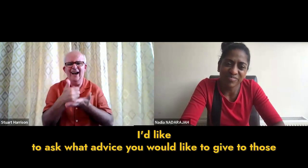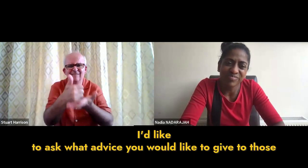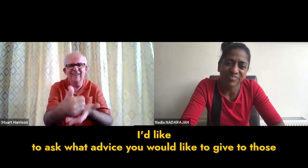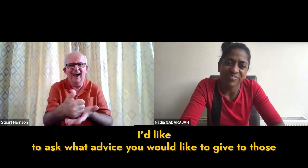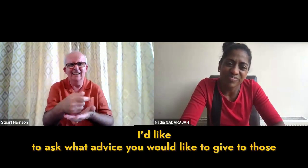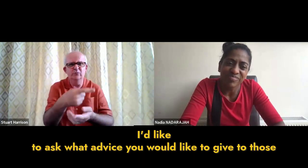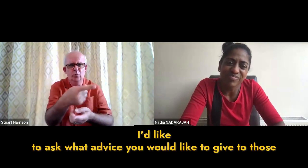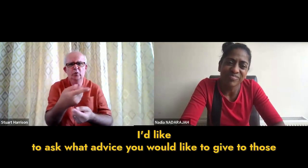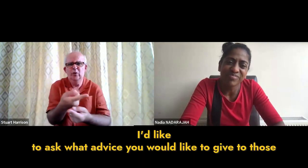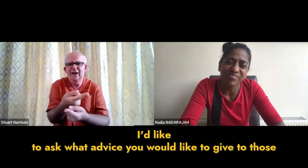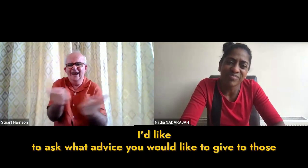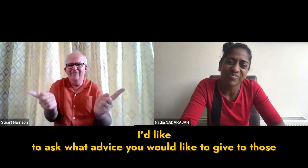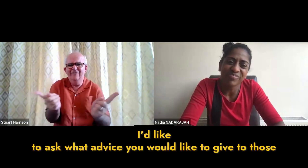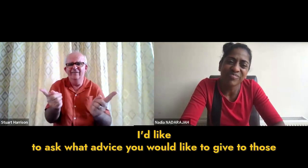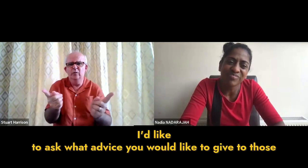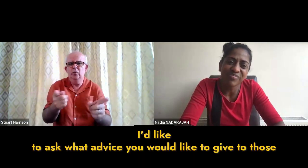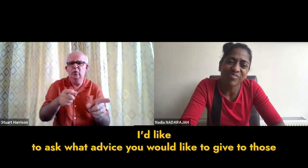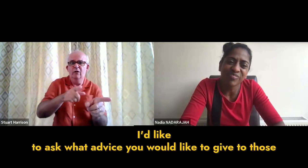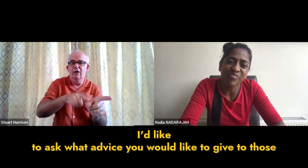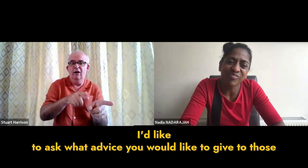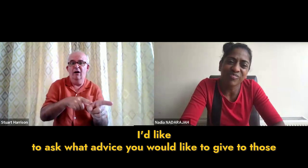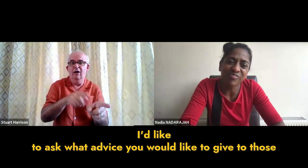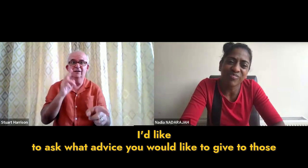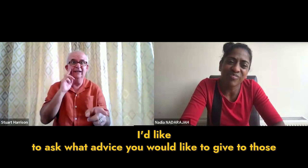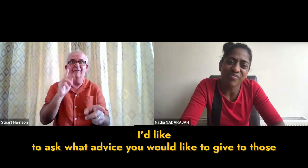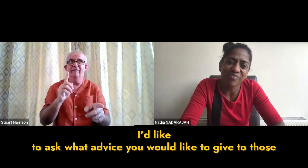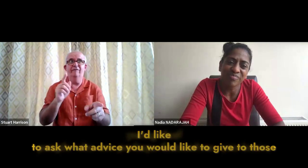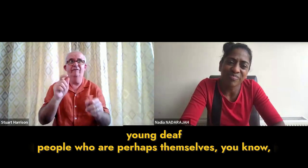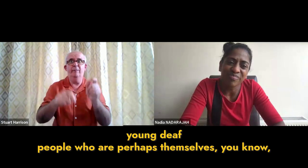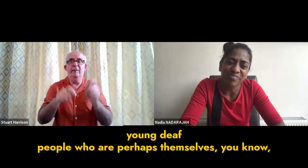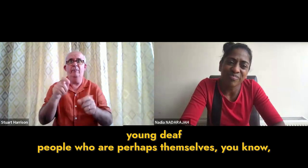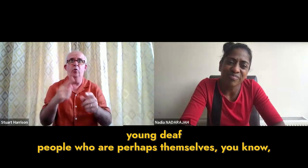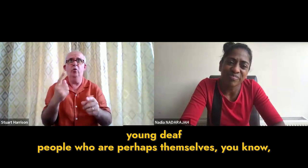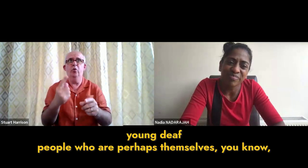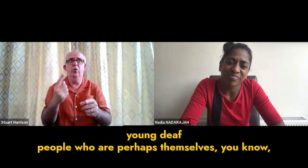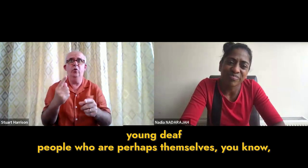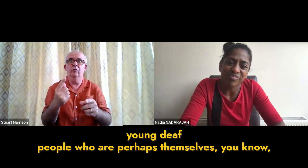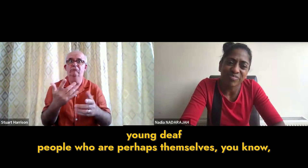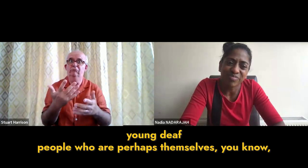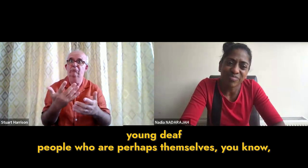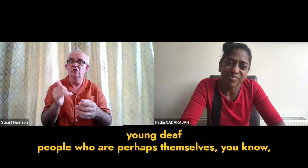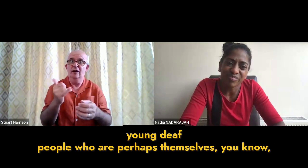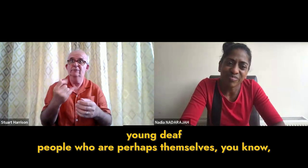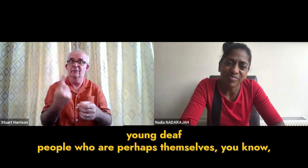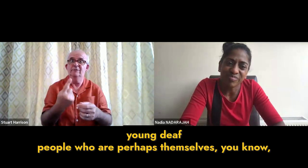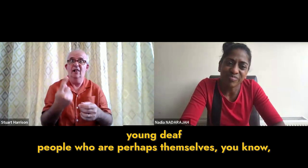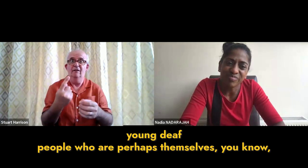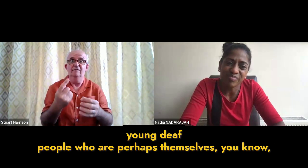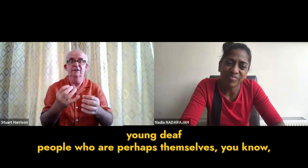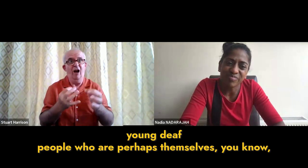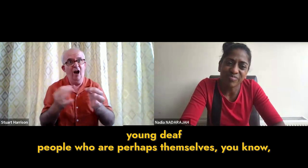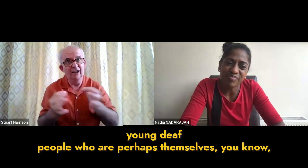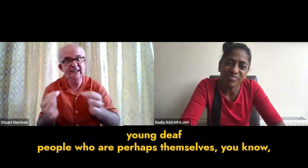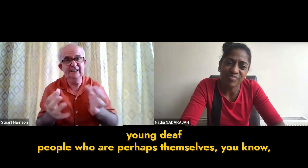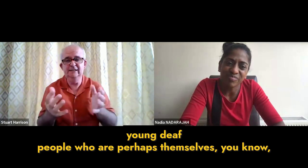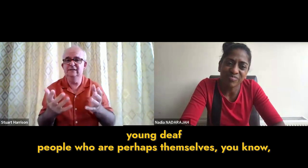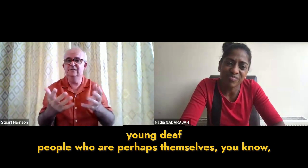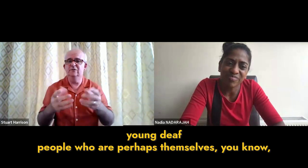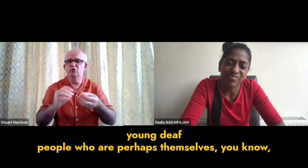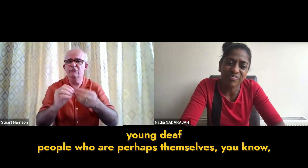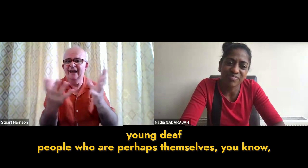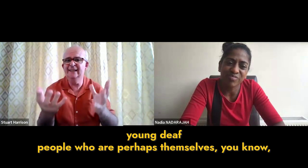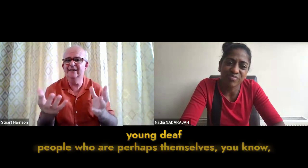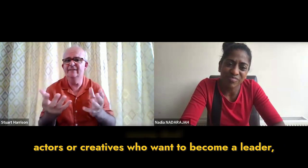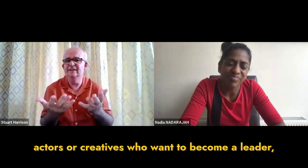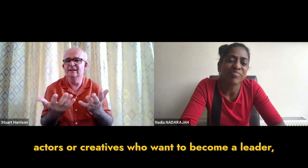I'd like to ask what advice you would like to give to those young deaf people who are perhaps